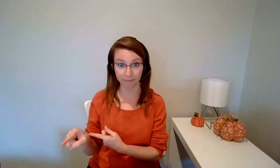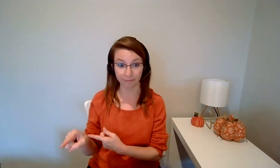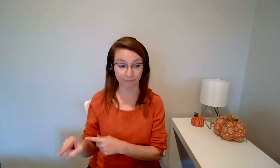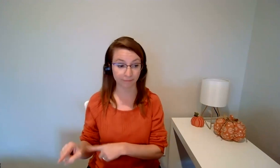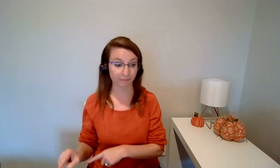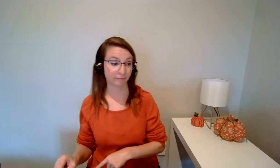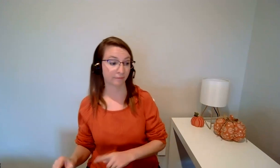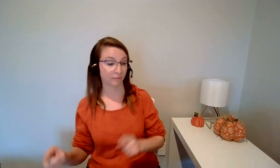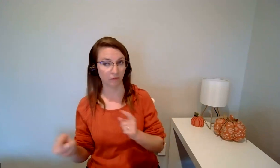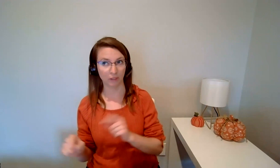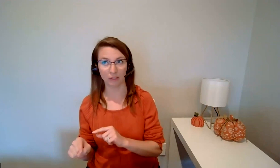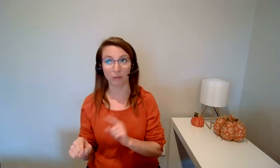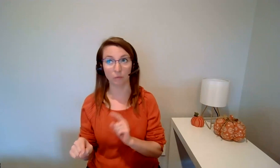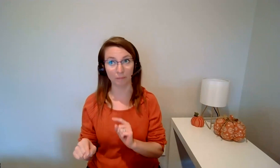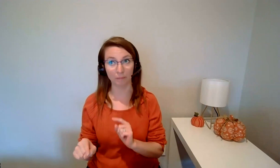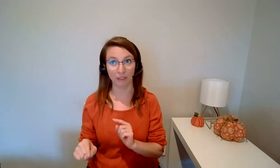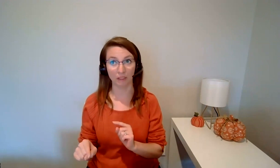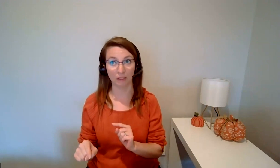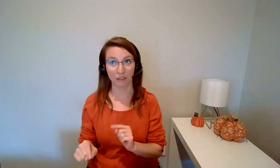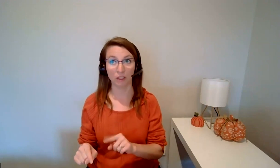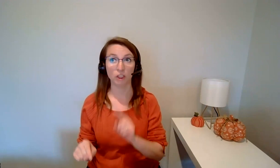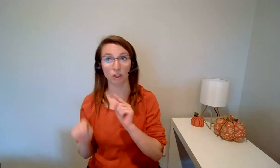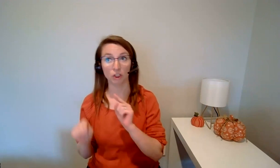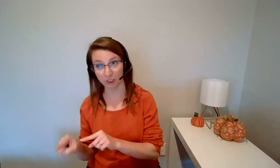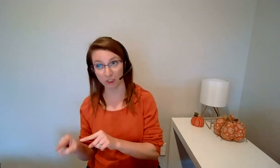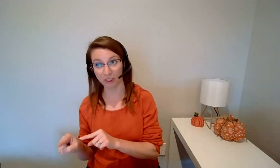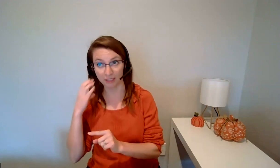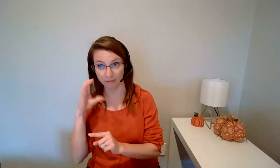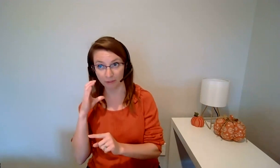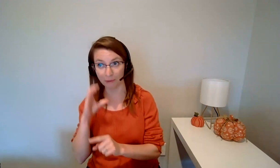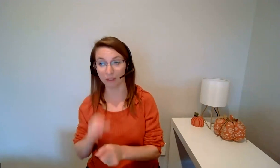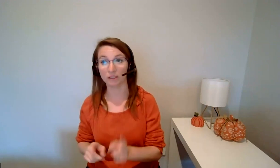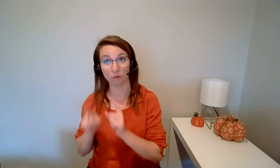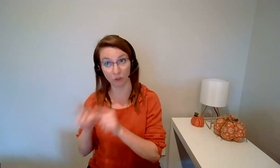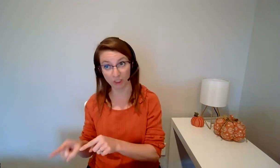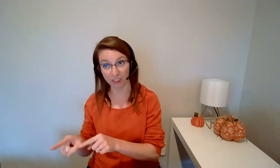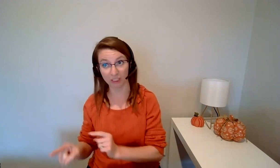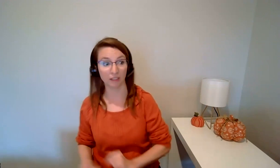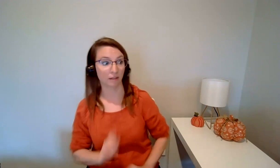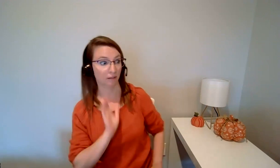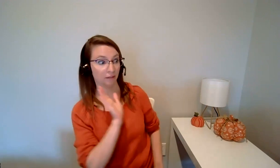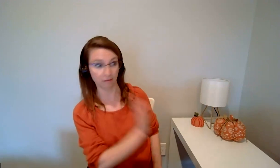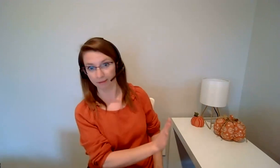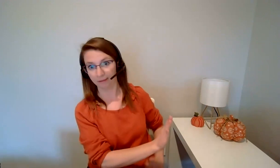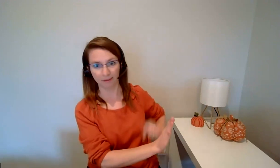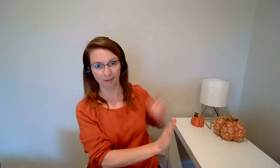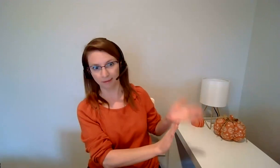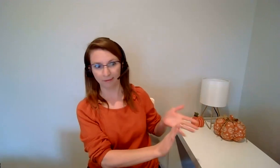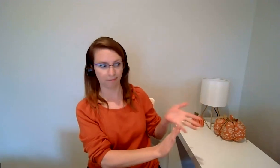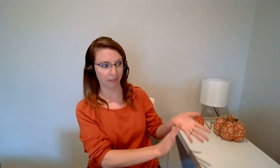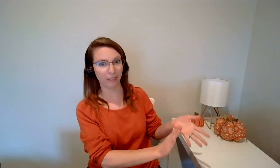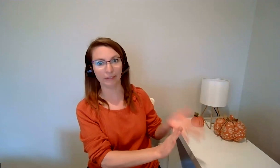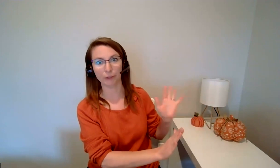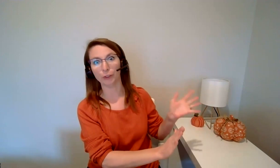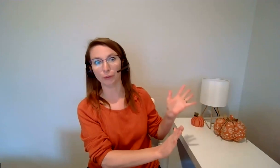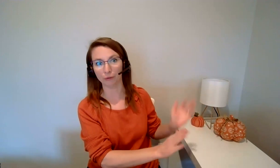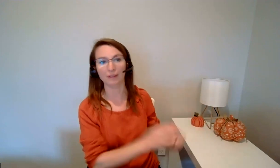she, actually, it would be she, because I did female cousin. So she is his or